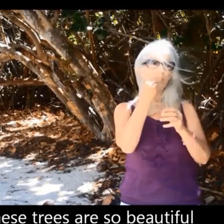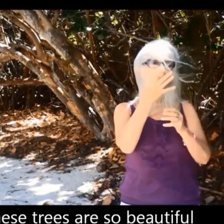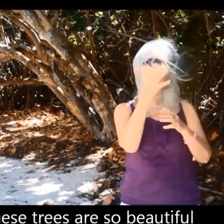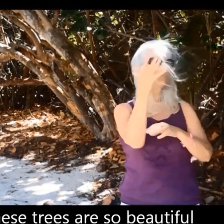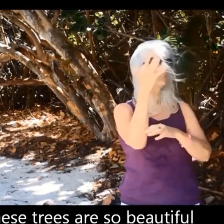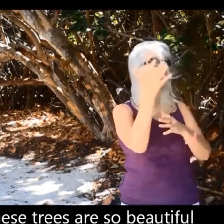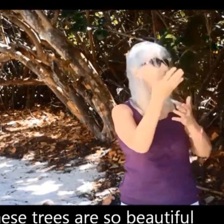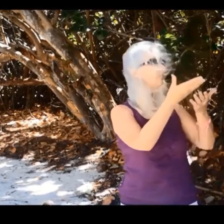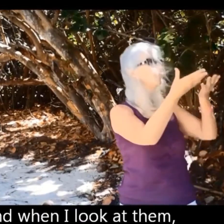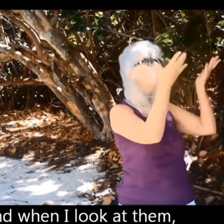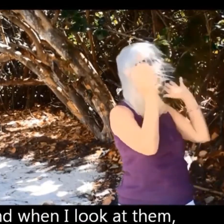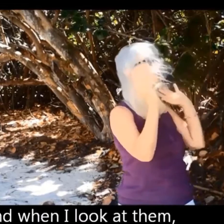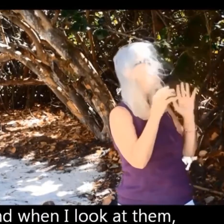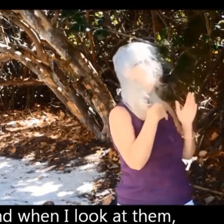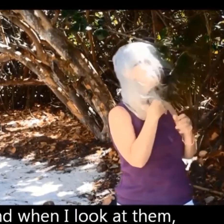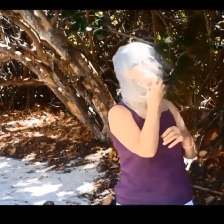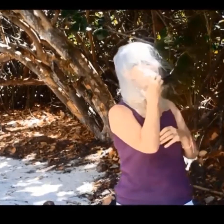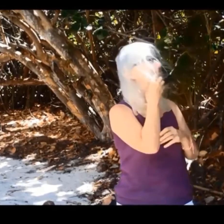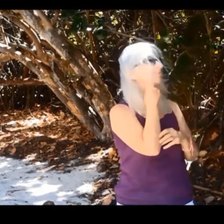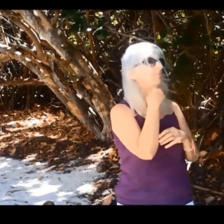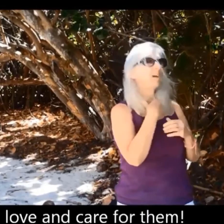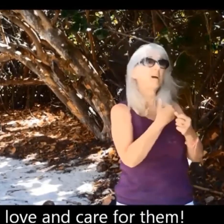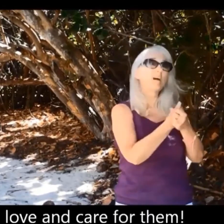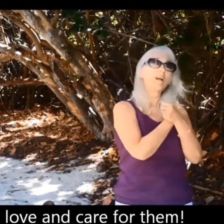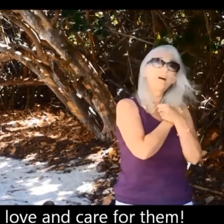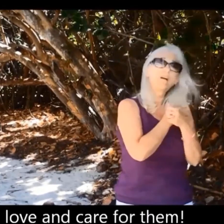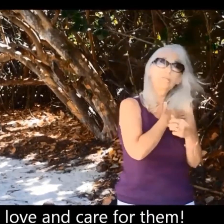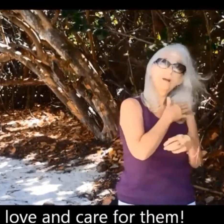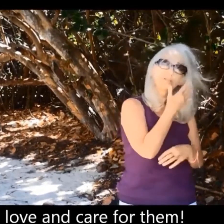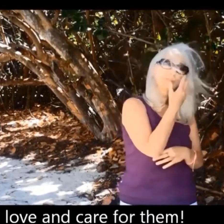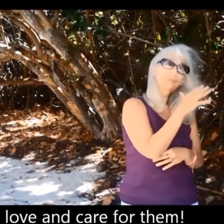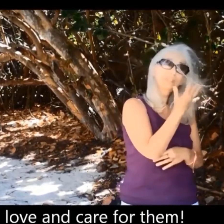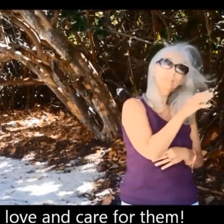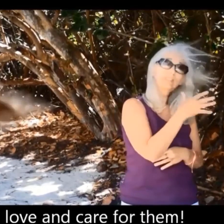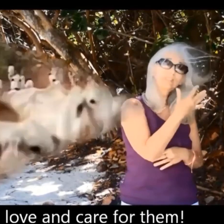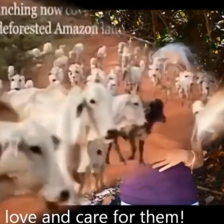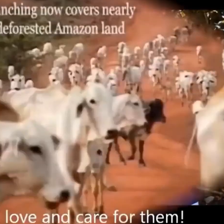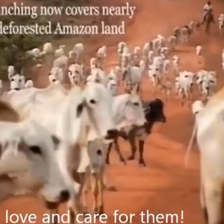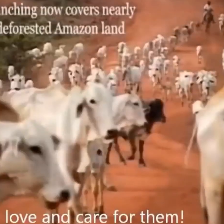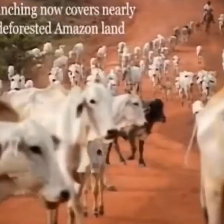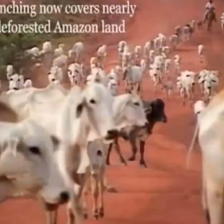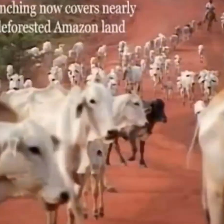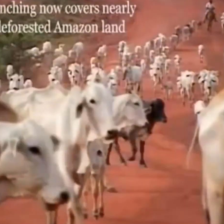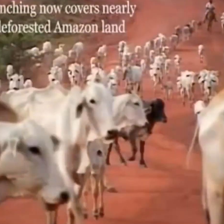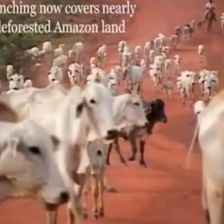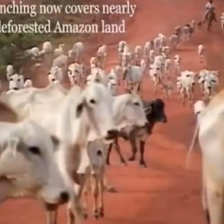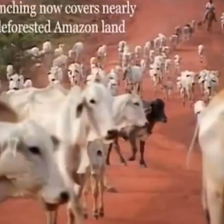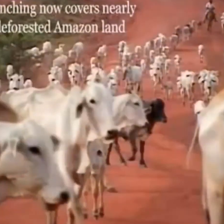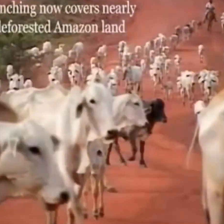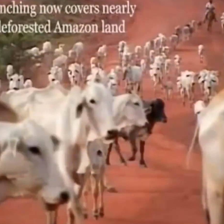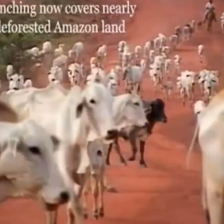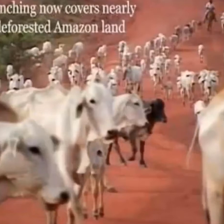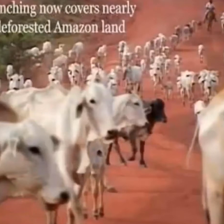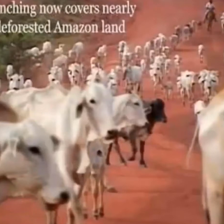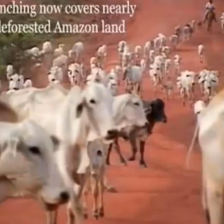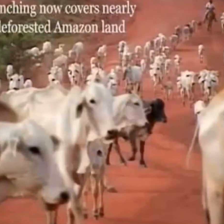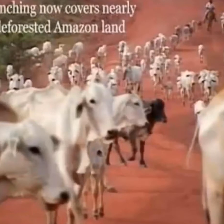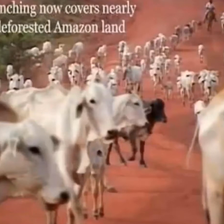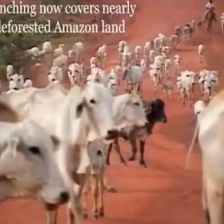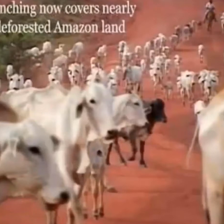so beautiful, and when I look at them, I love and care for them. Cattle ranching now